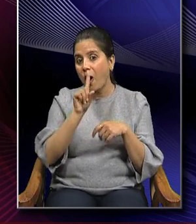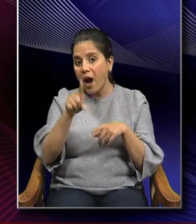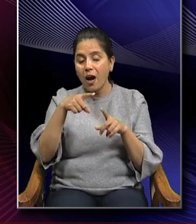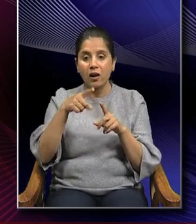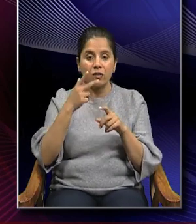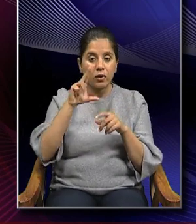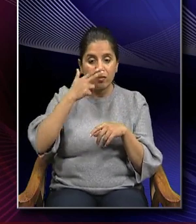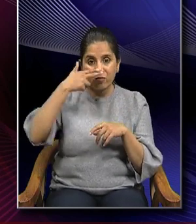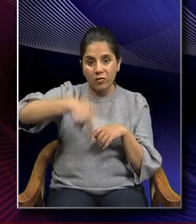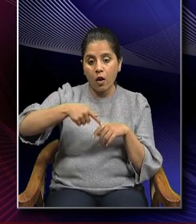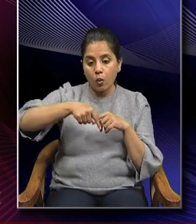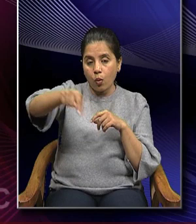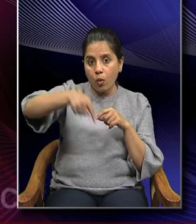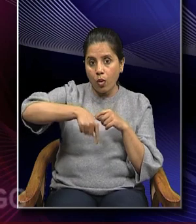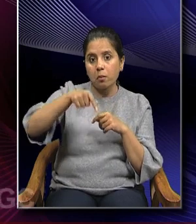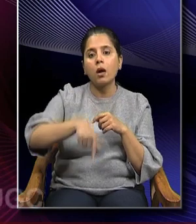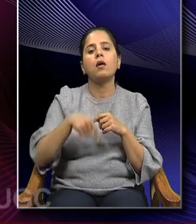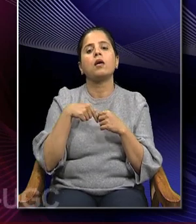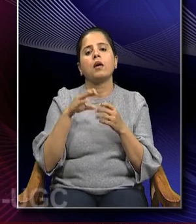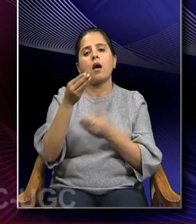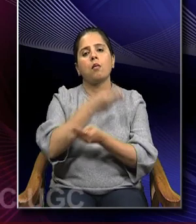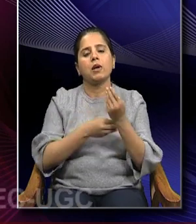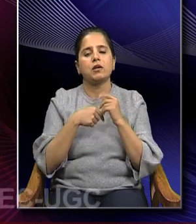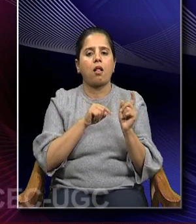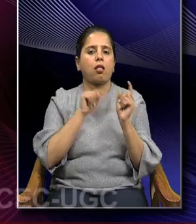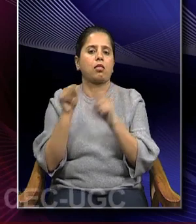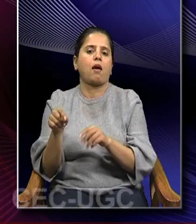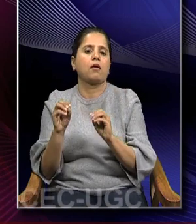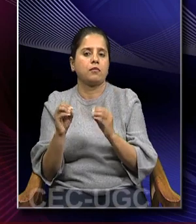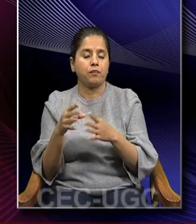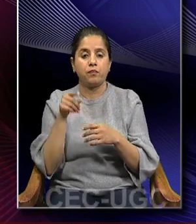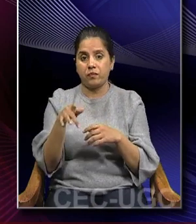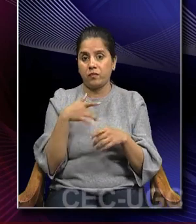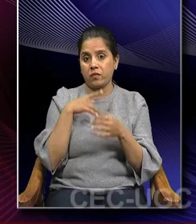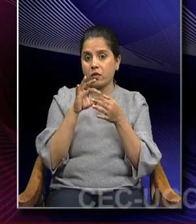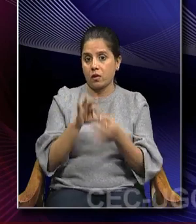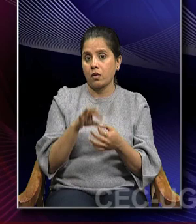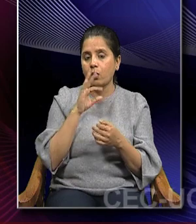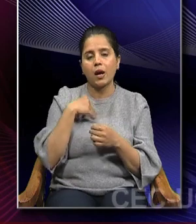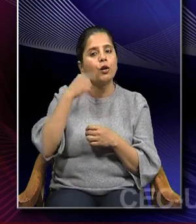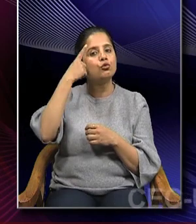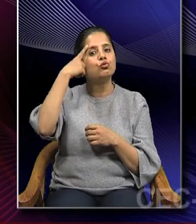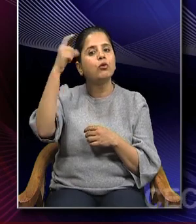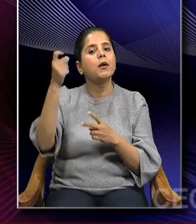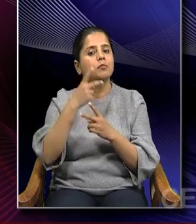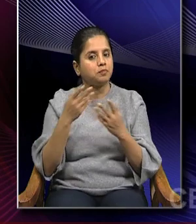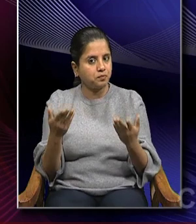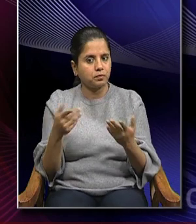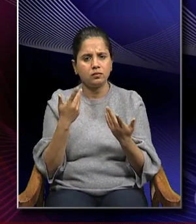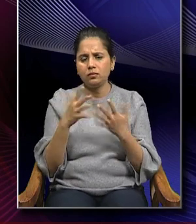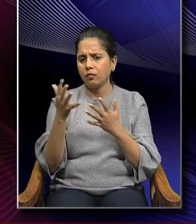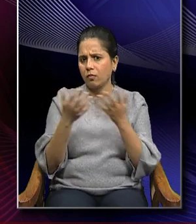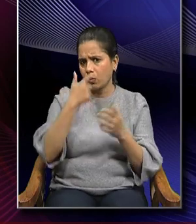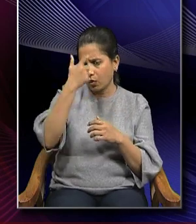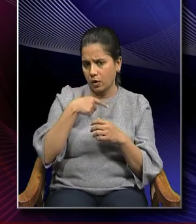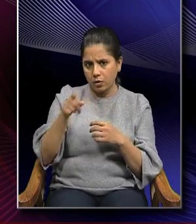test marketing, what we do? We go ahead for commercialization, and this is something which is actually the dream of any marketer